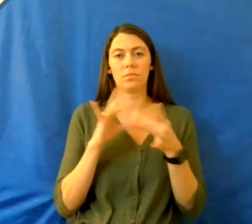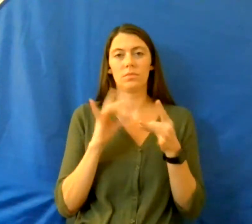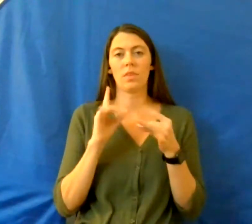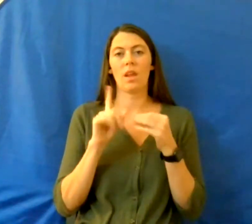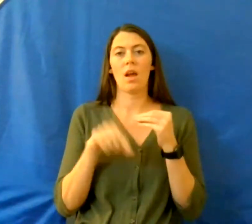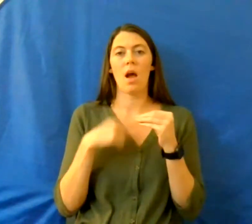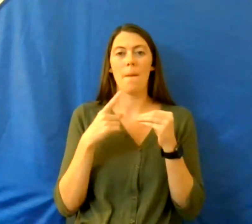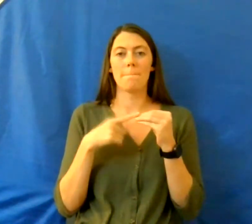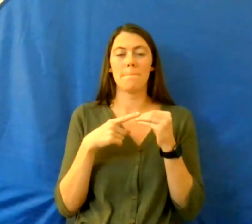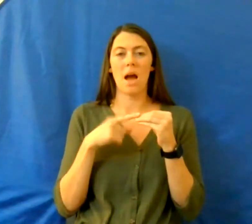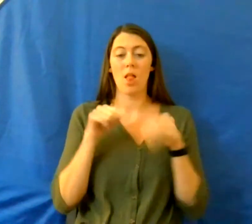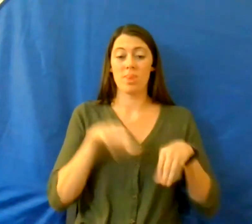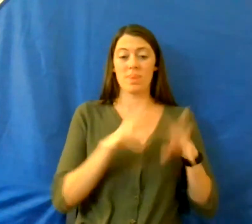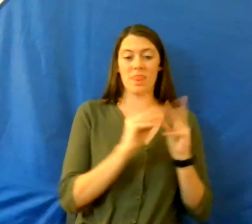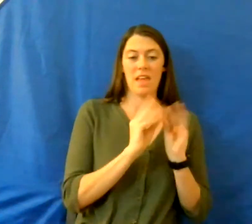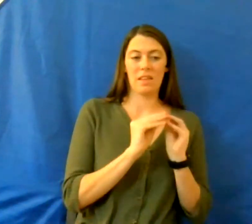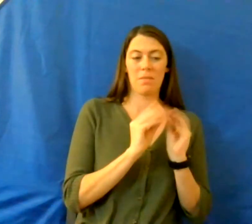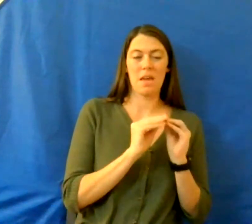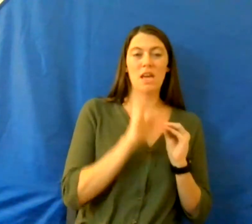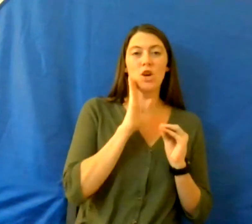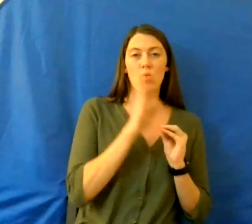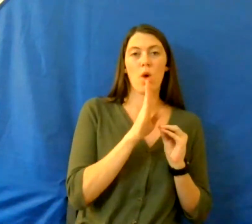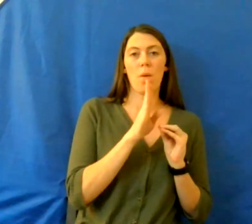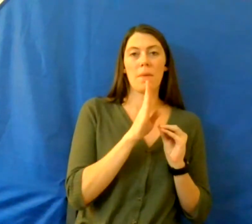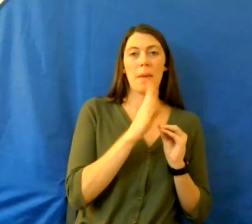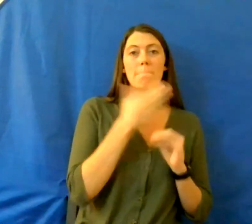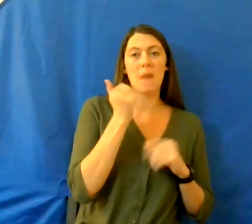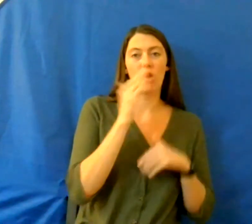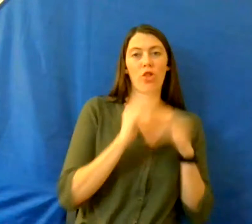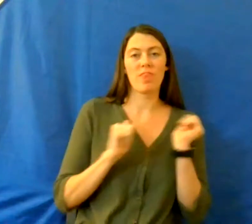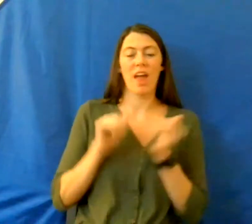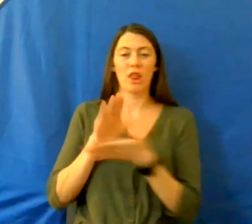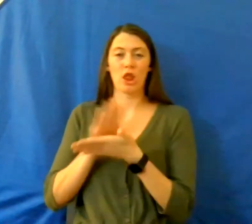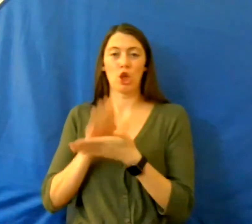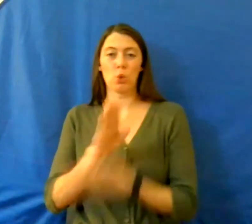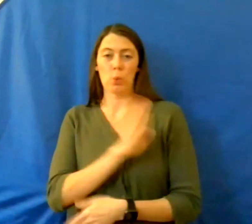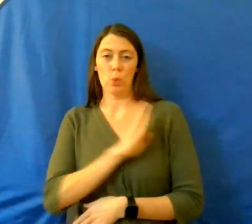whose kids are affected, they're going to show up. And it's going to be a lot.